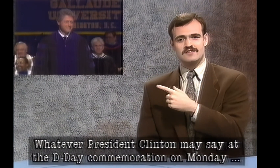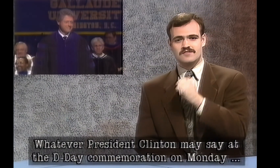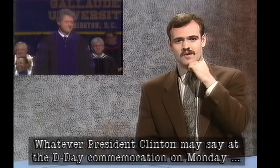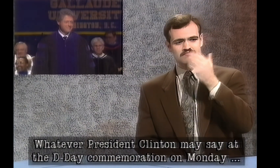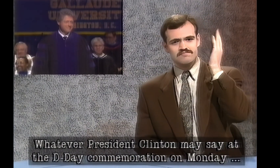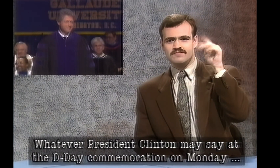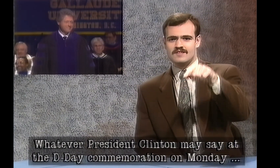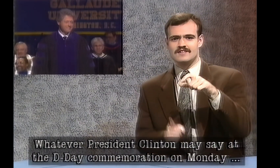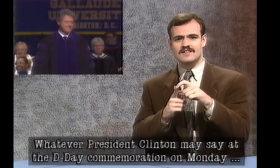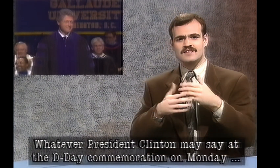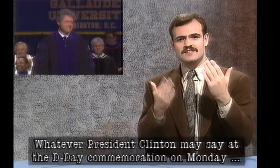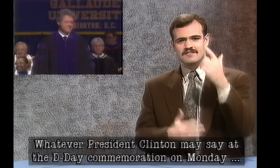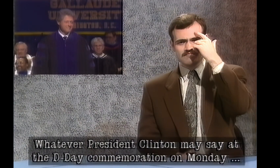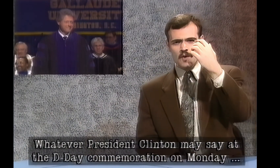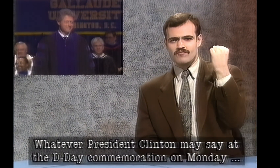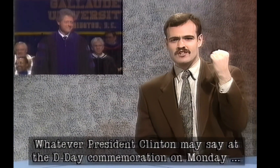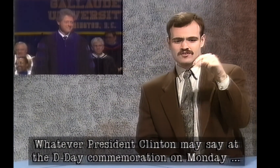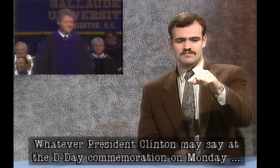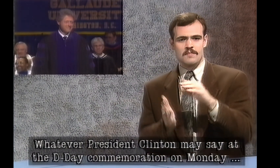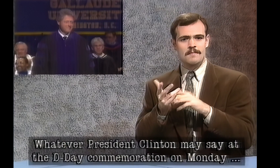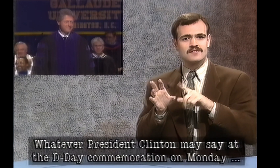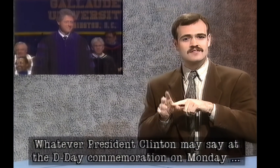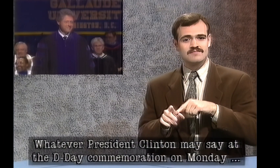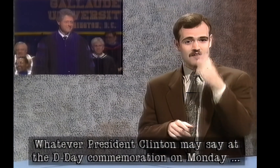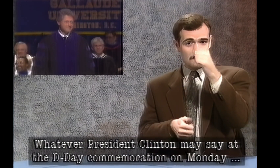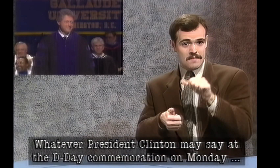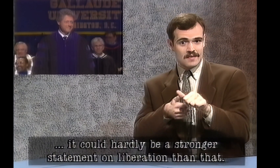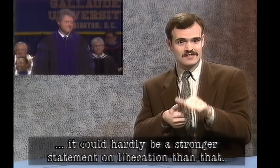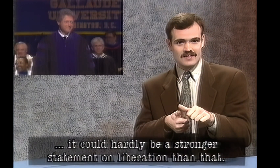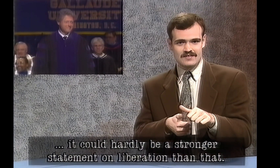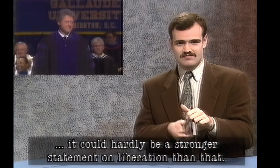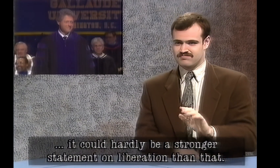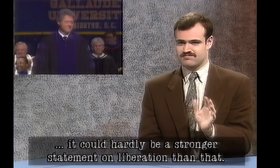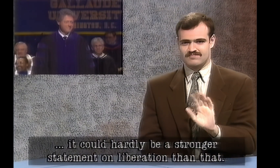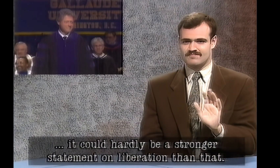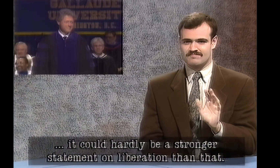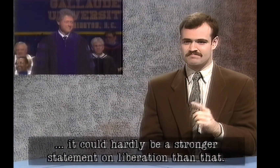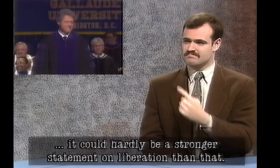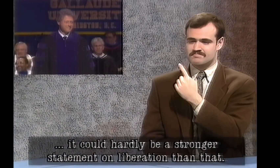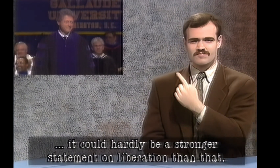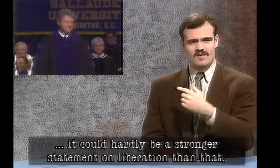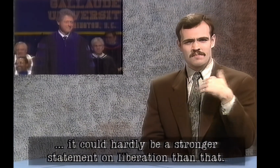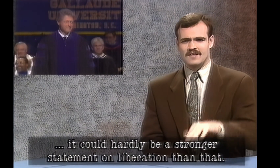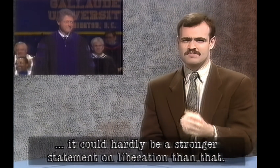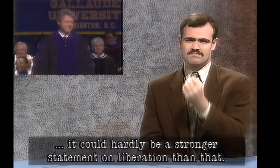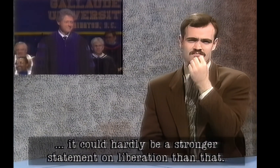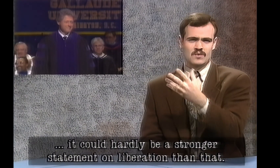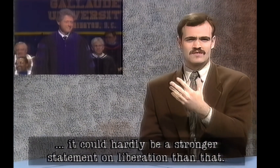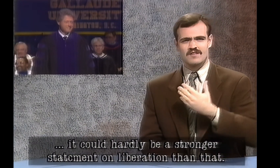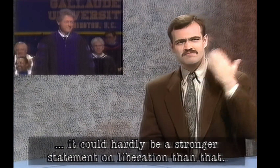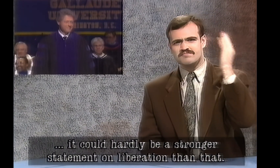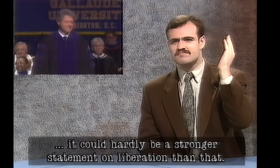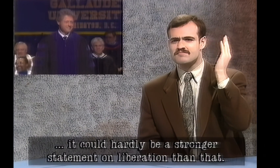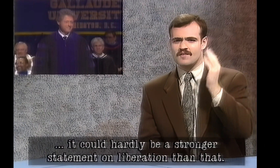Whatever President Clinton may say at the D-Day commemoration on Monday, it could hardly be a stronger statement on